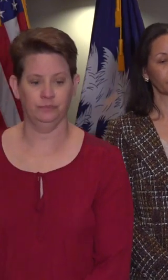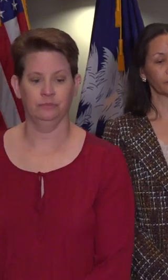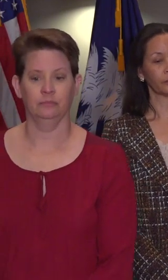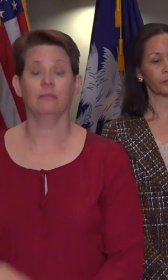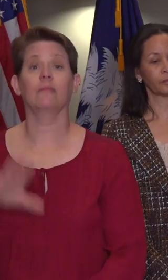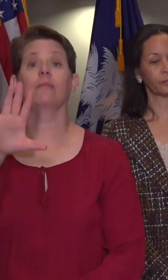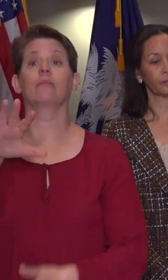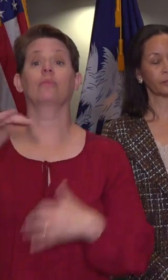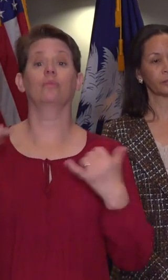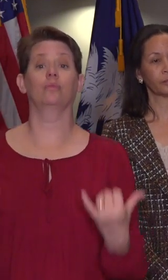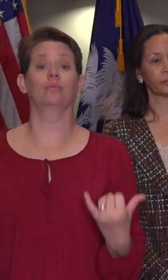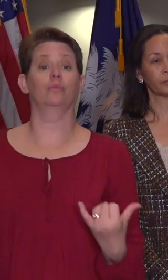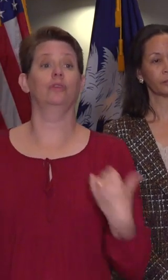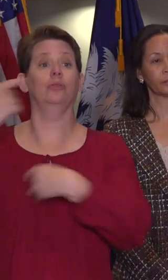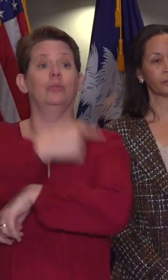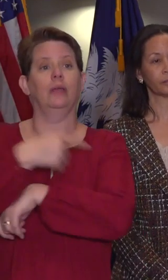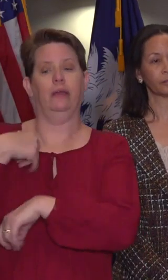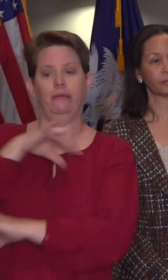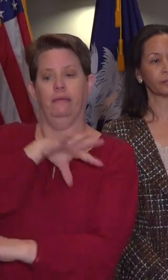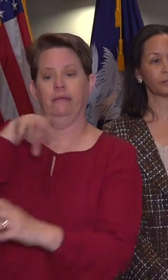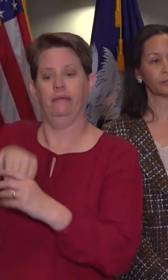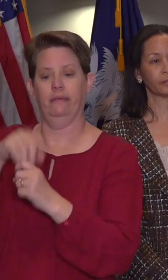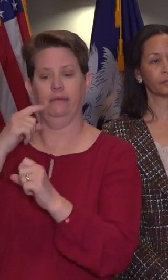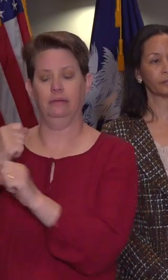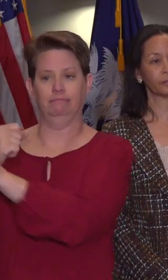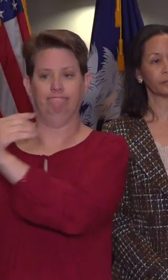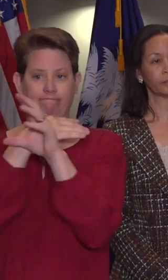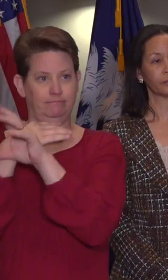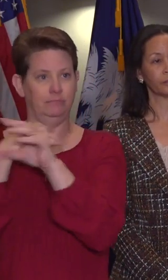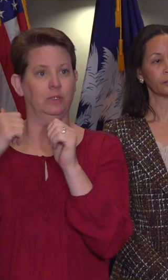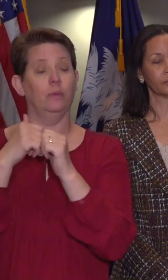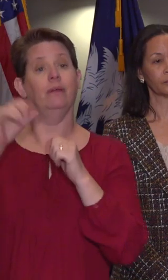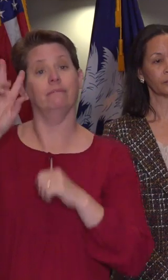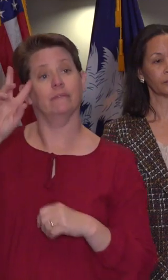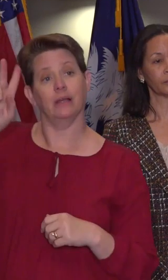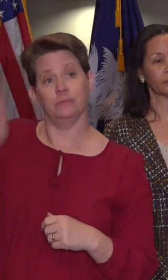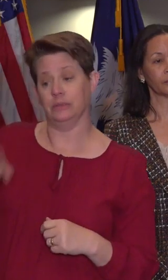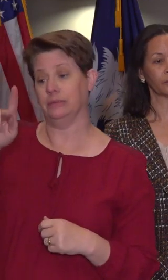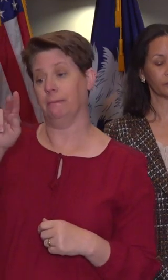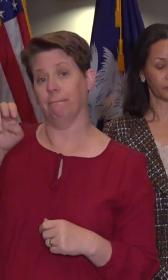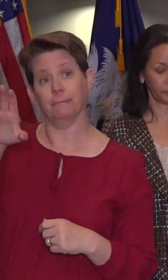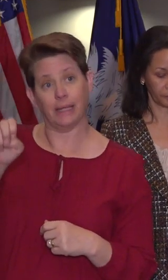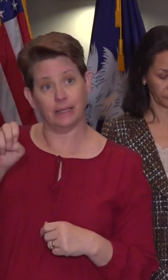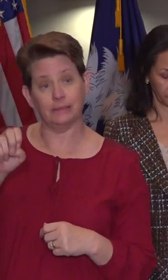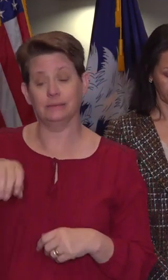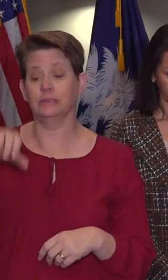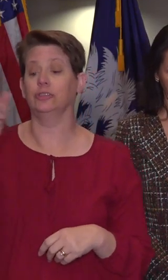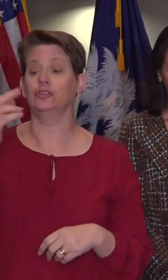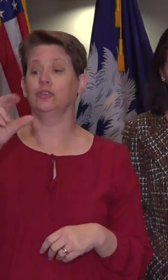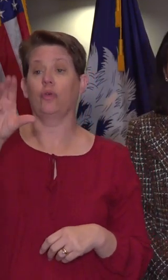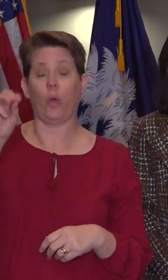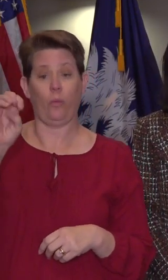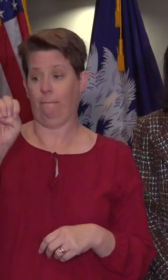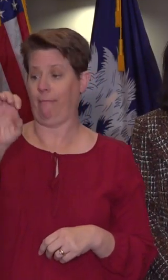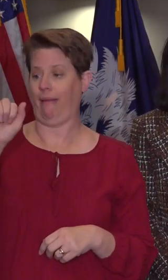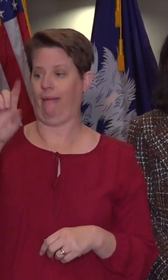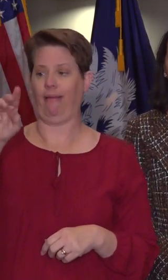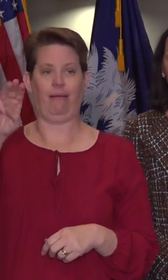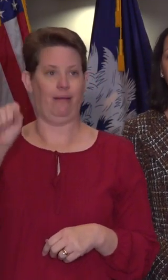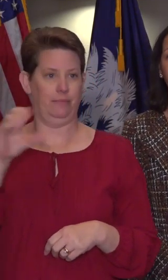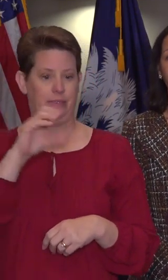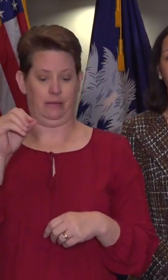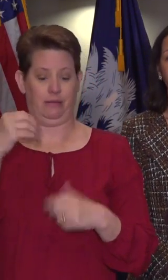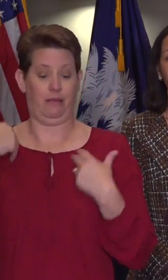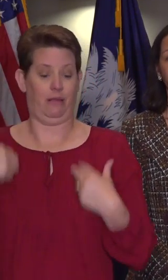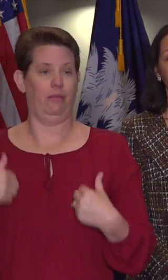Today, we participated in a video conference with Vice President Pence, Surgeon General Jerome Adams, and Health and